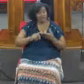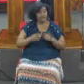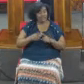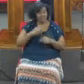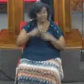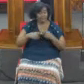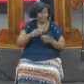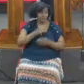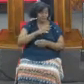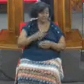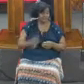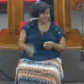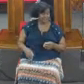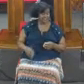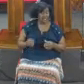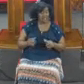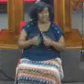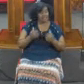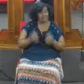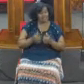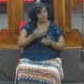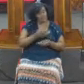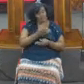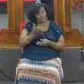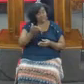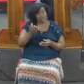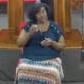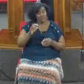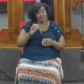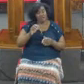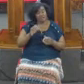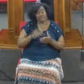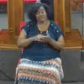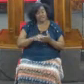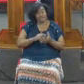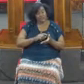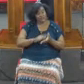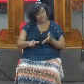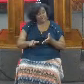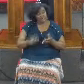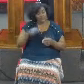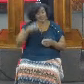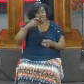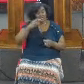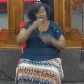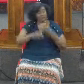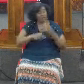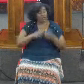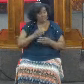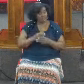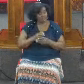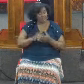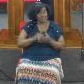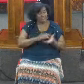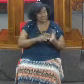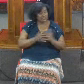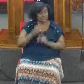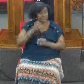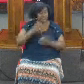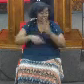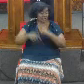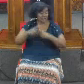Christ. I challenge you this week on Facebook to tell the world that Jesus is coming